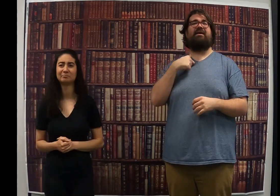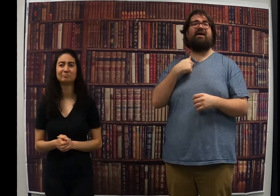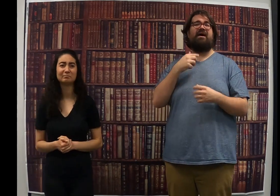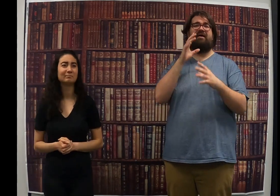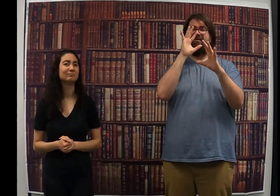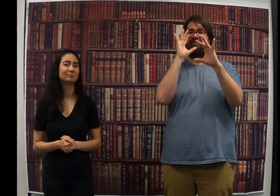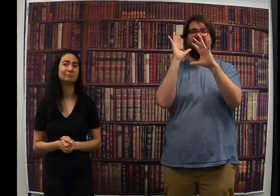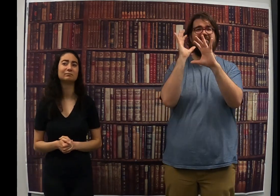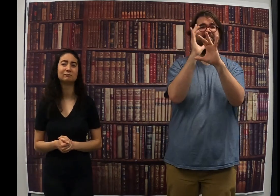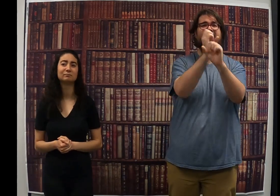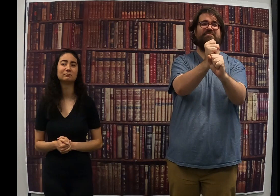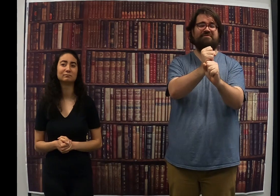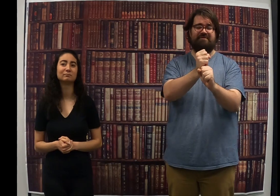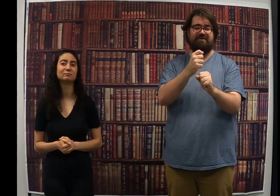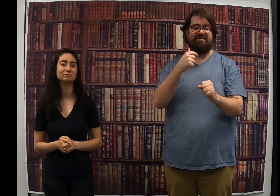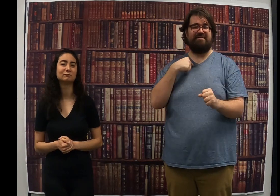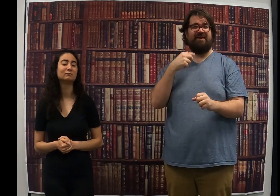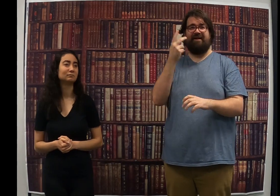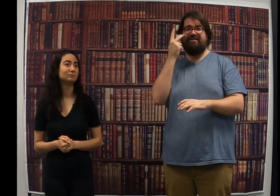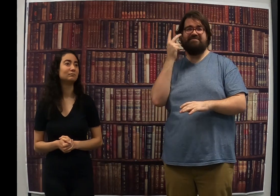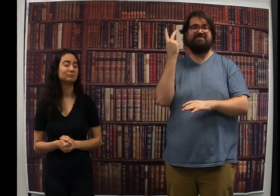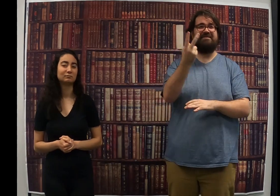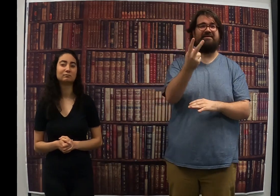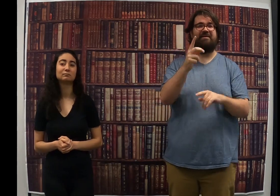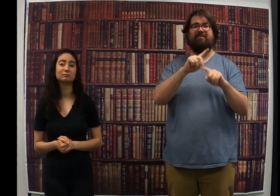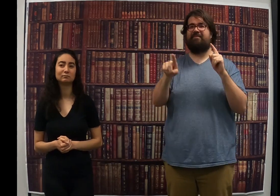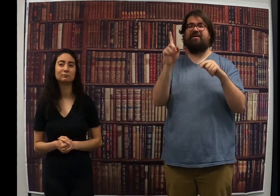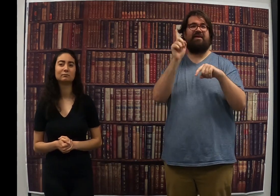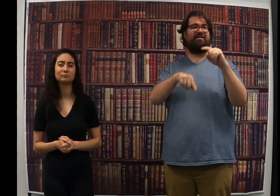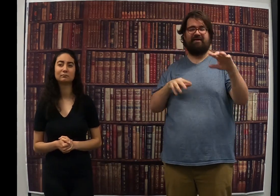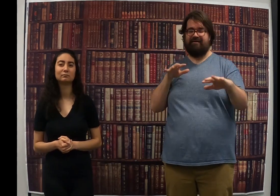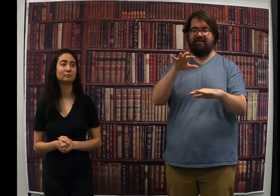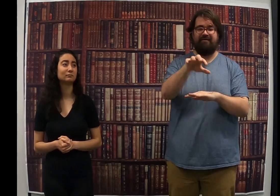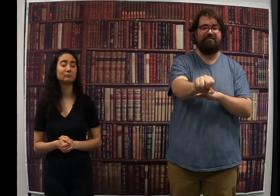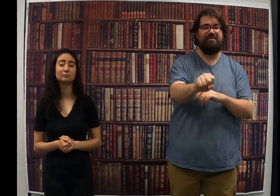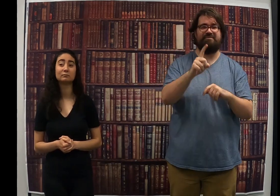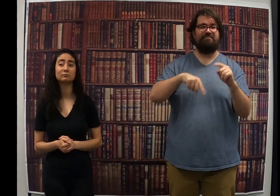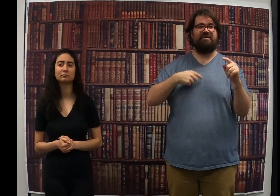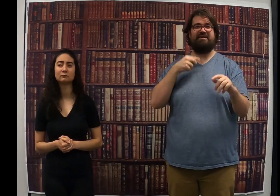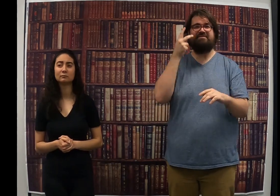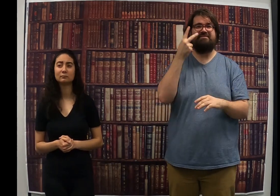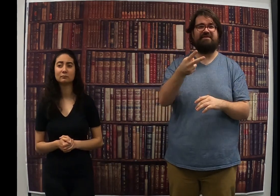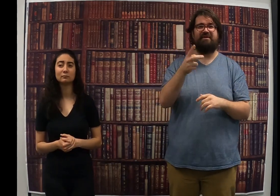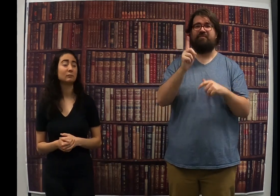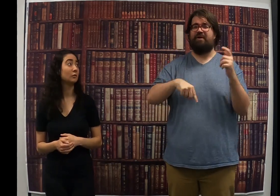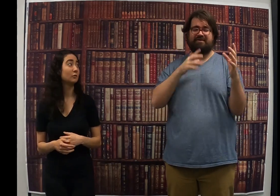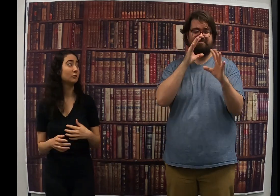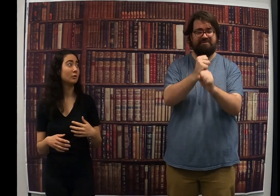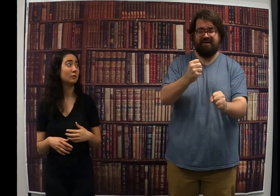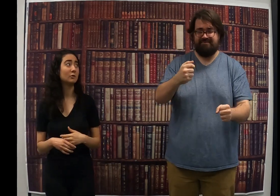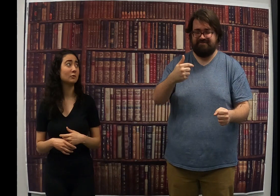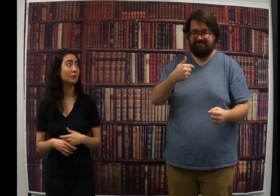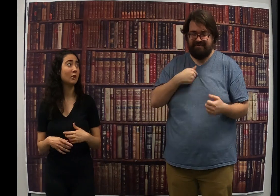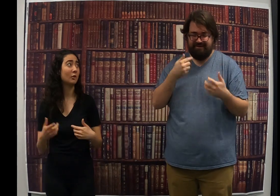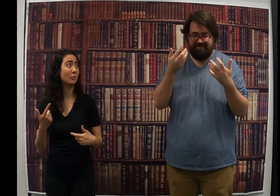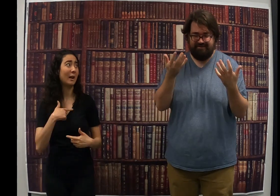this? I am enchanted and I see, but I cannot reach what I see, and what enchants